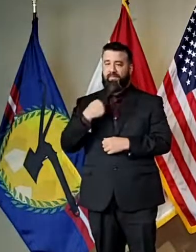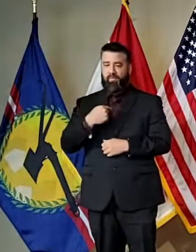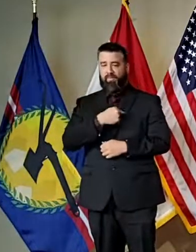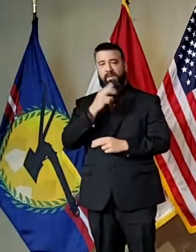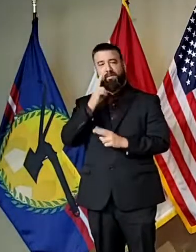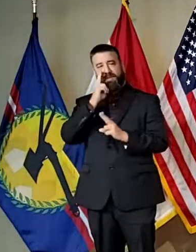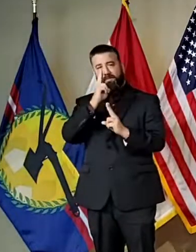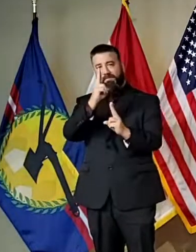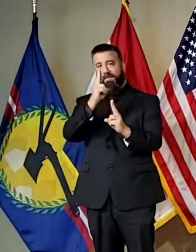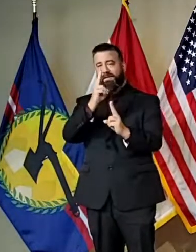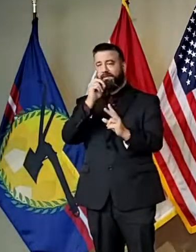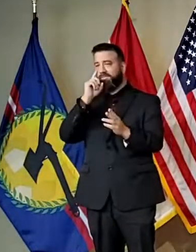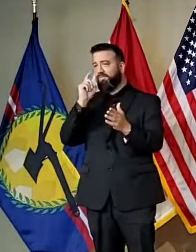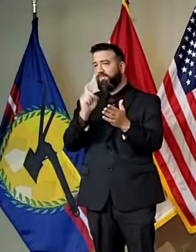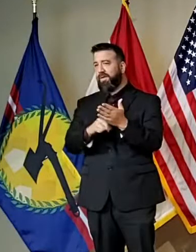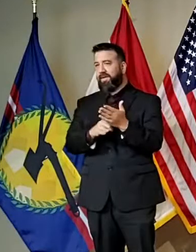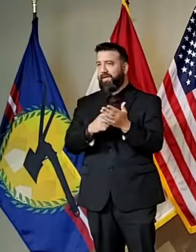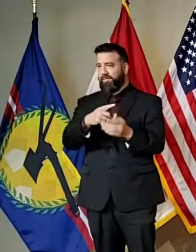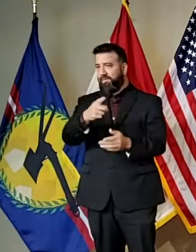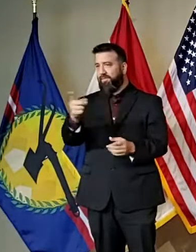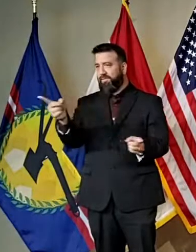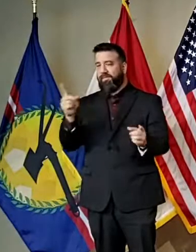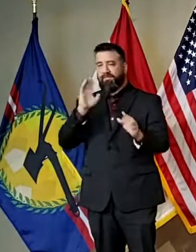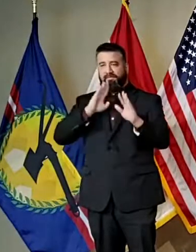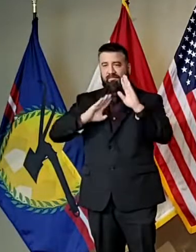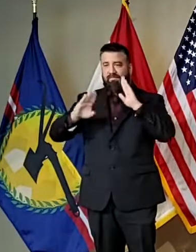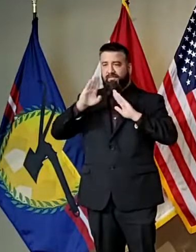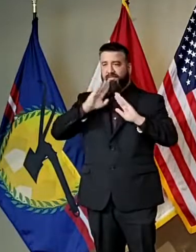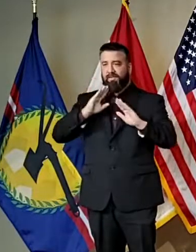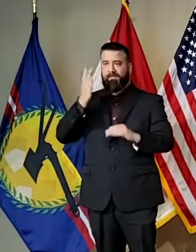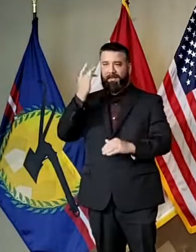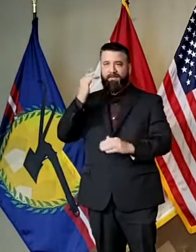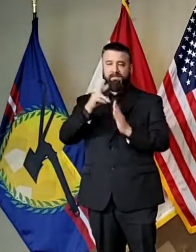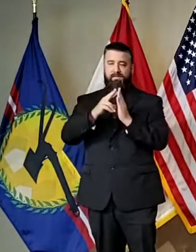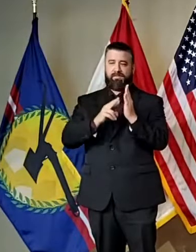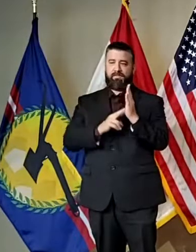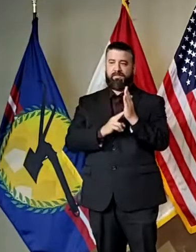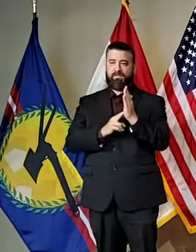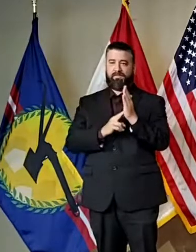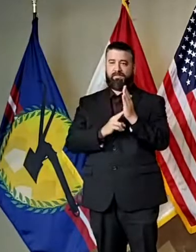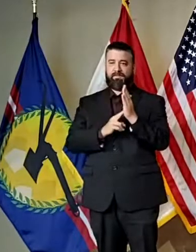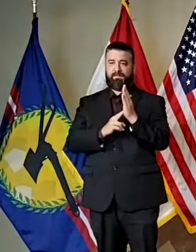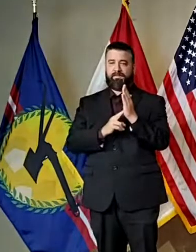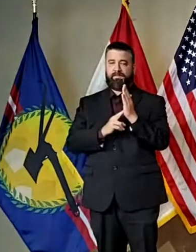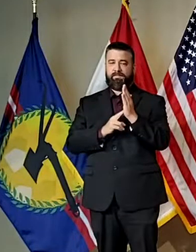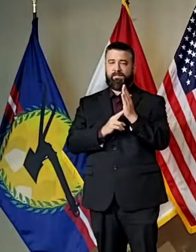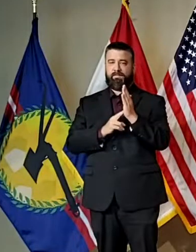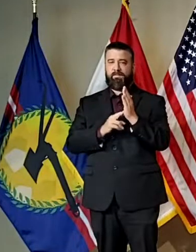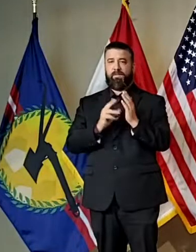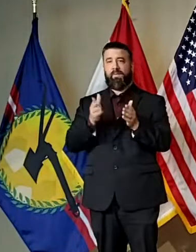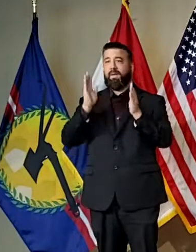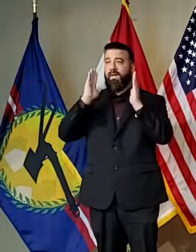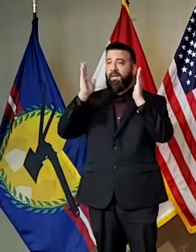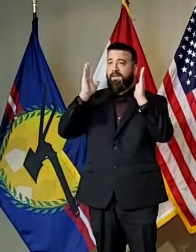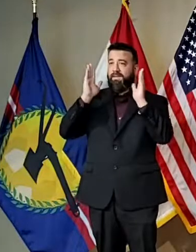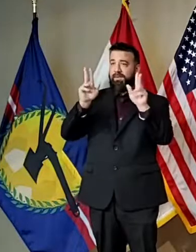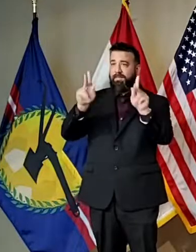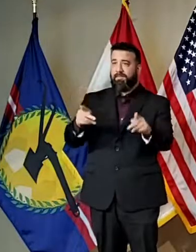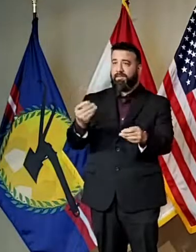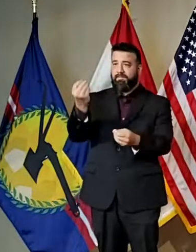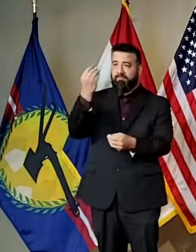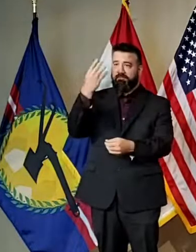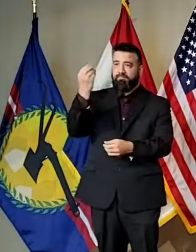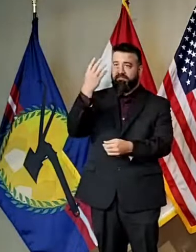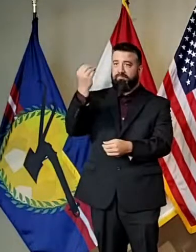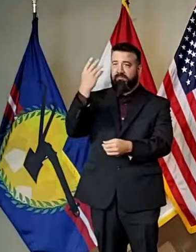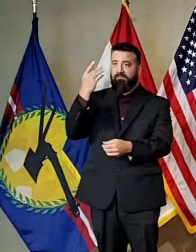we recognize the frustrations that go along with the restrictions that are required to keep people safe. We listen to the people who